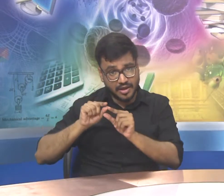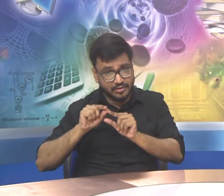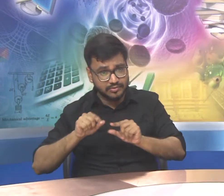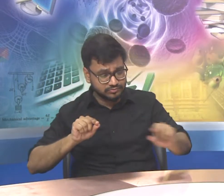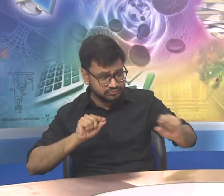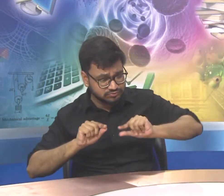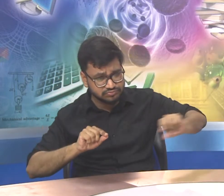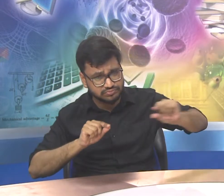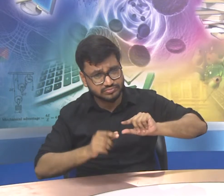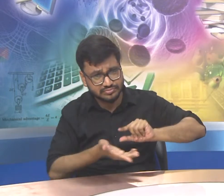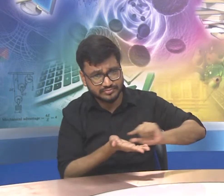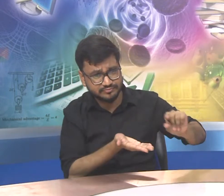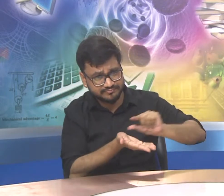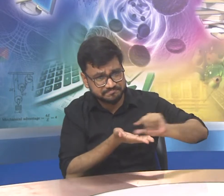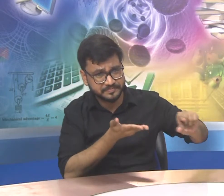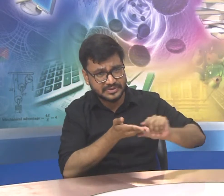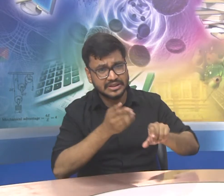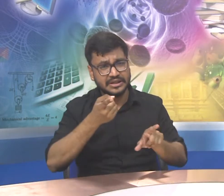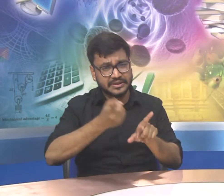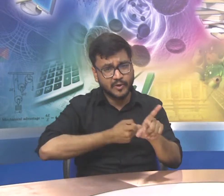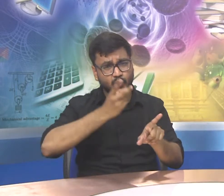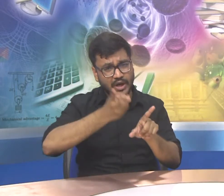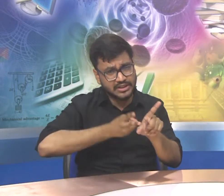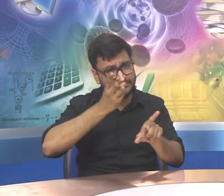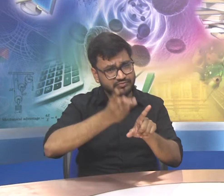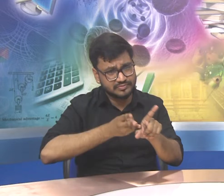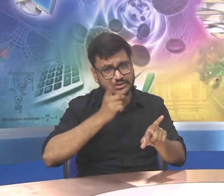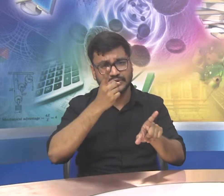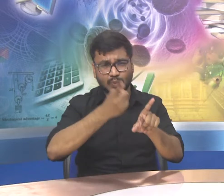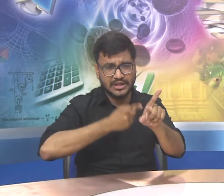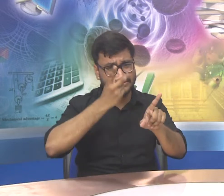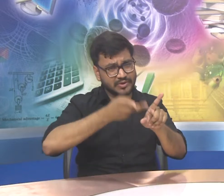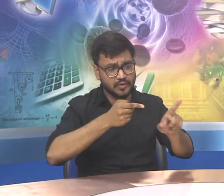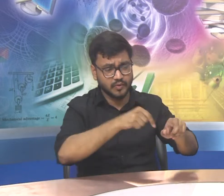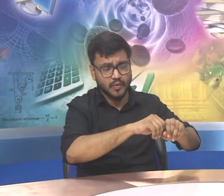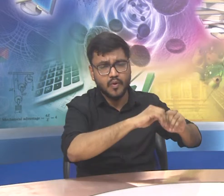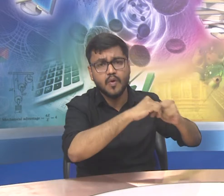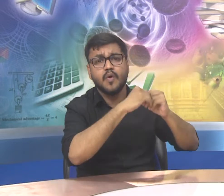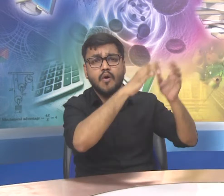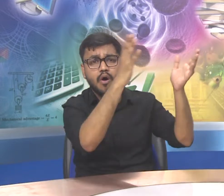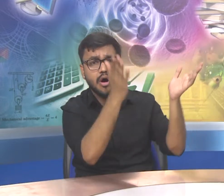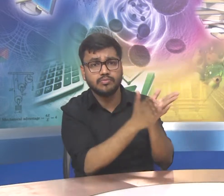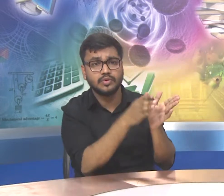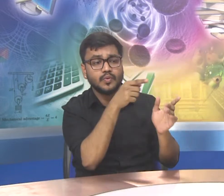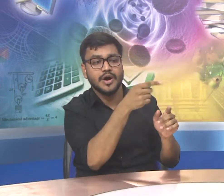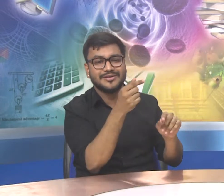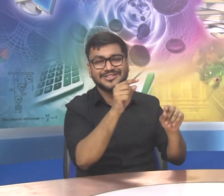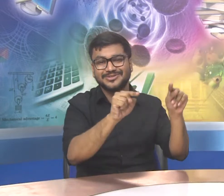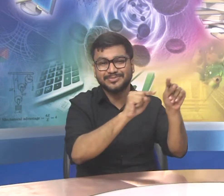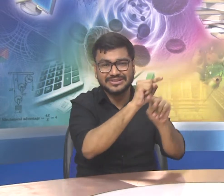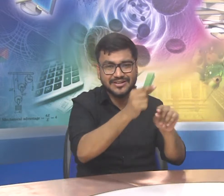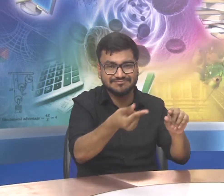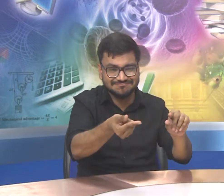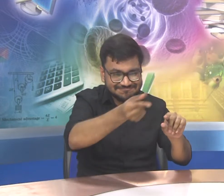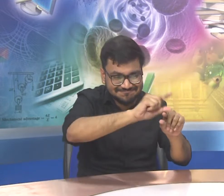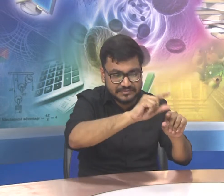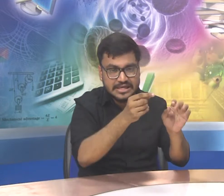While opening the account, a person has to agree to deposit a fixed